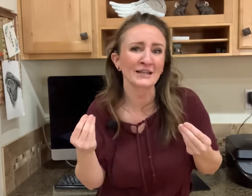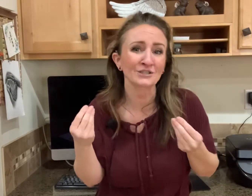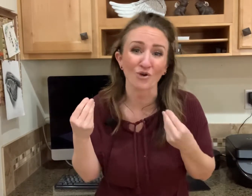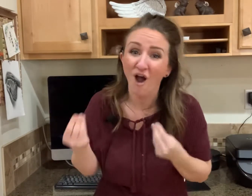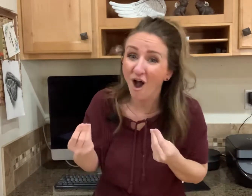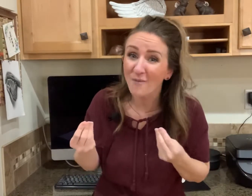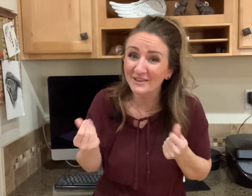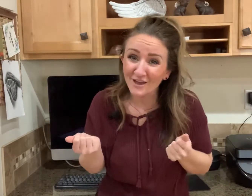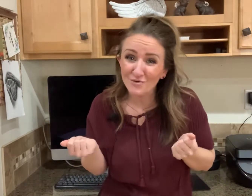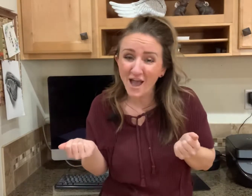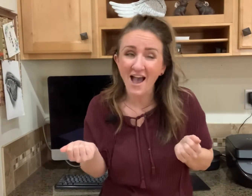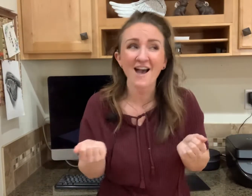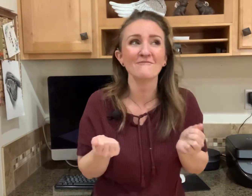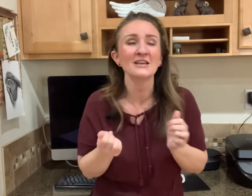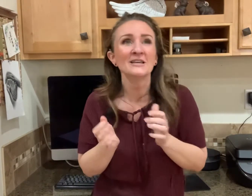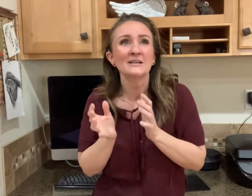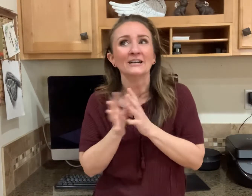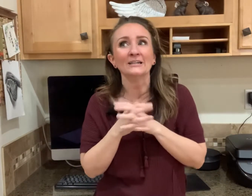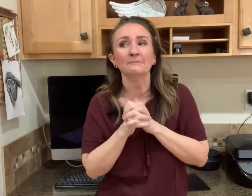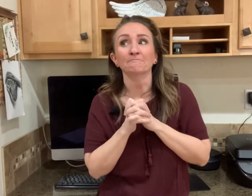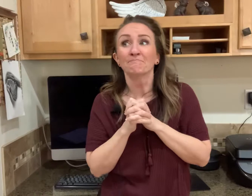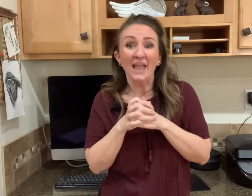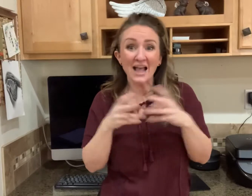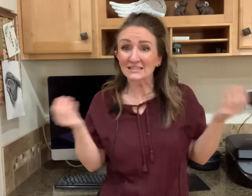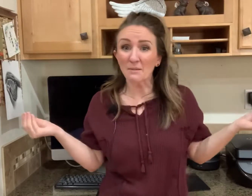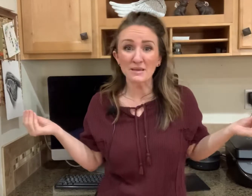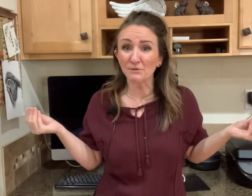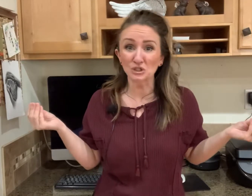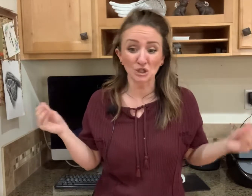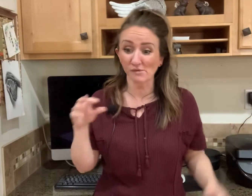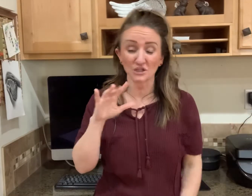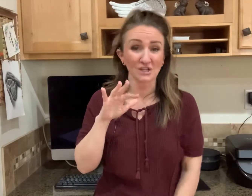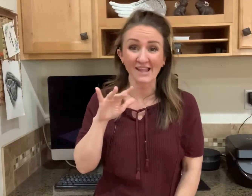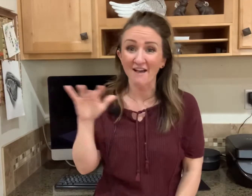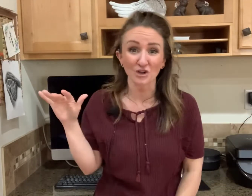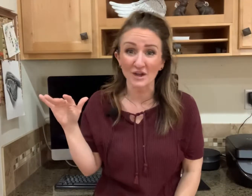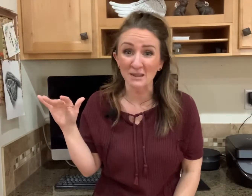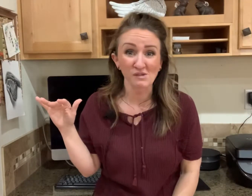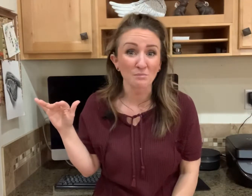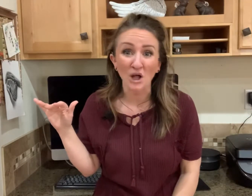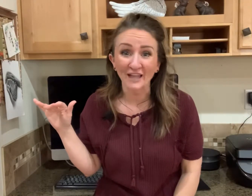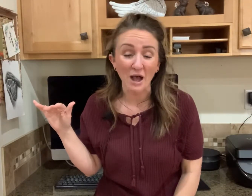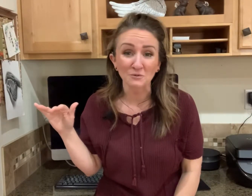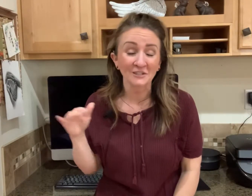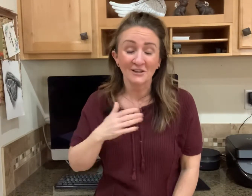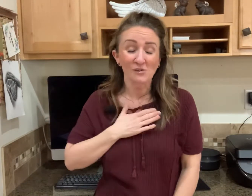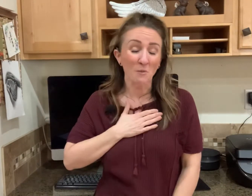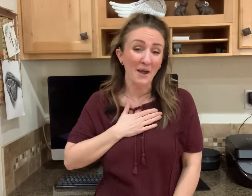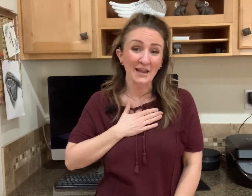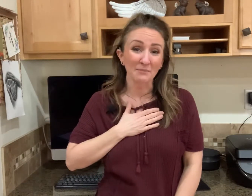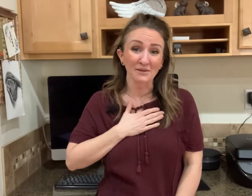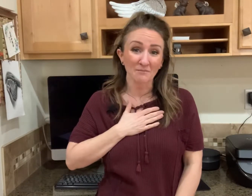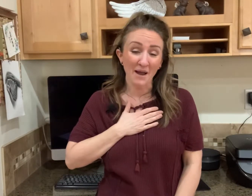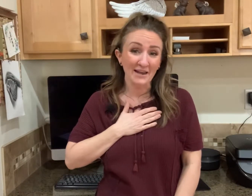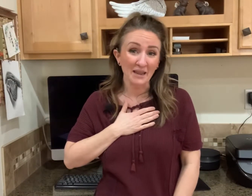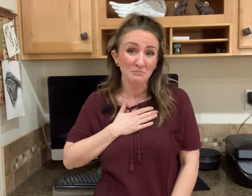or hobby that you have. And some people choose to just have their name spelled out. So my name,